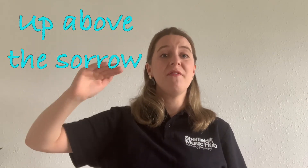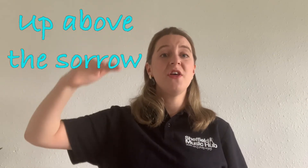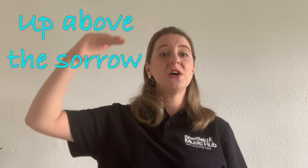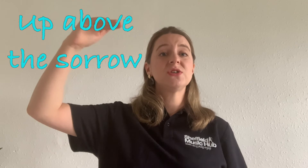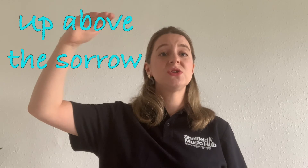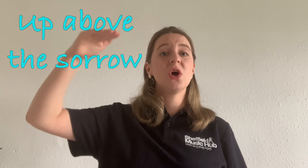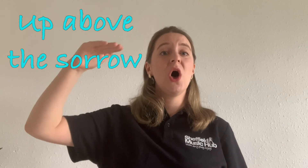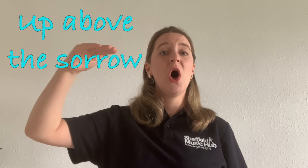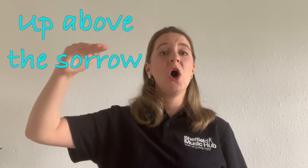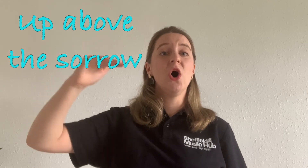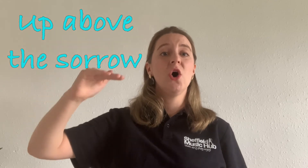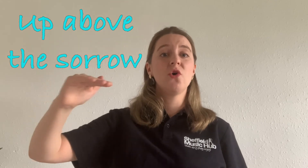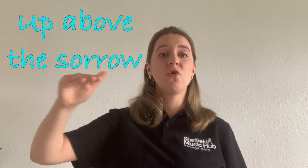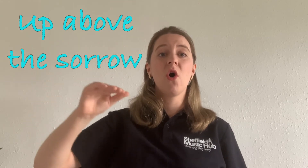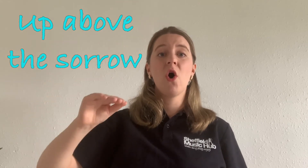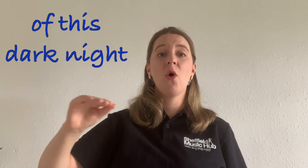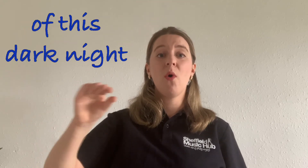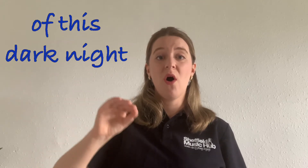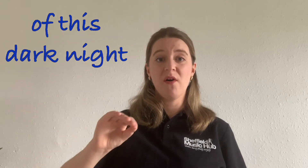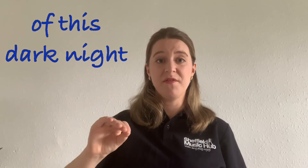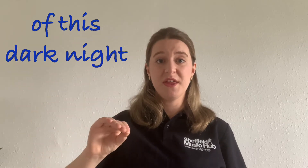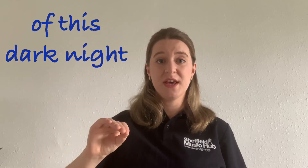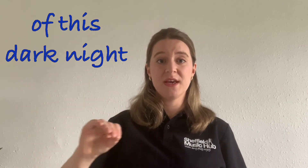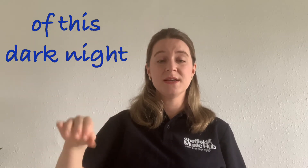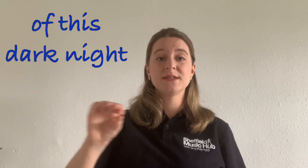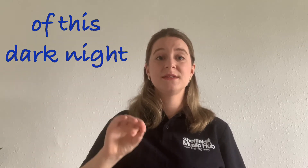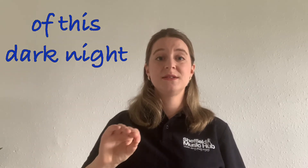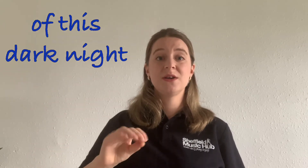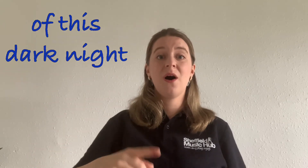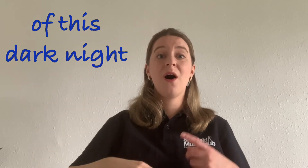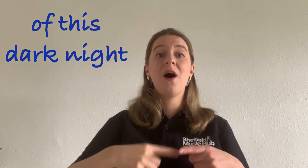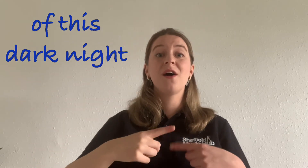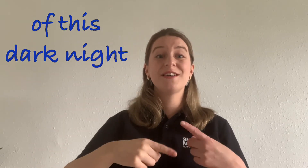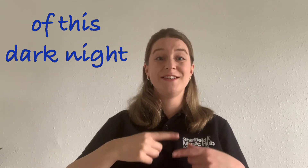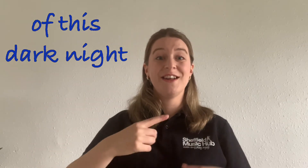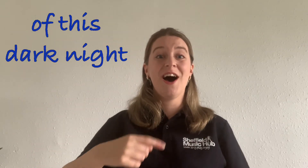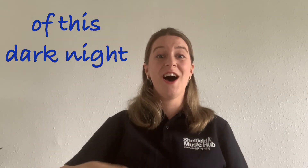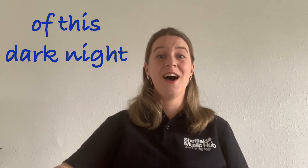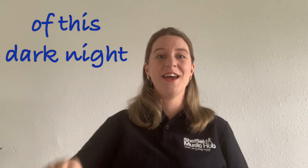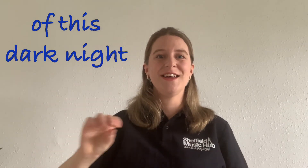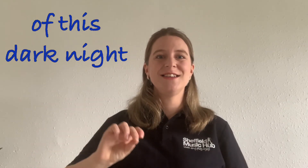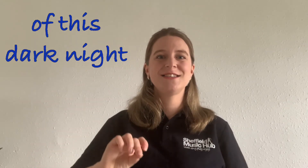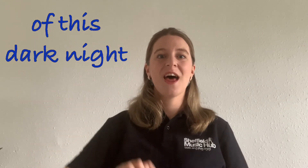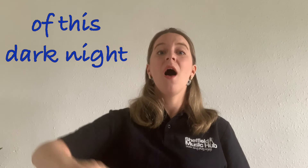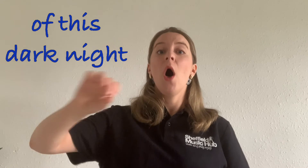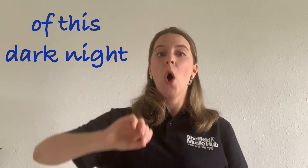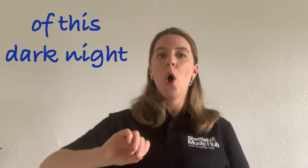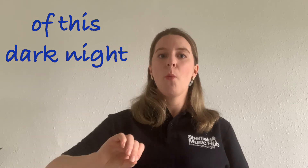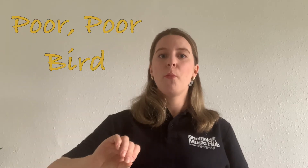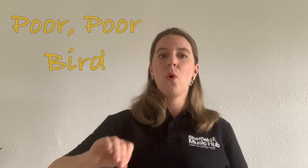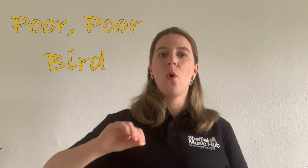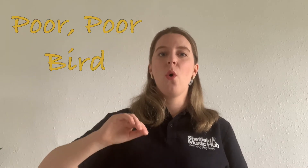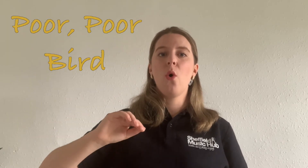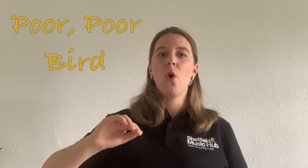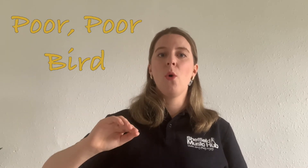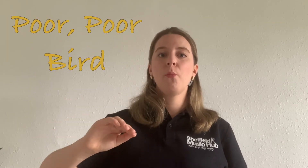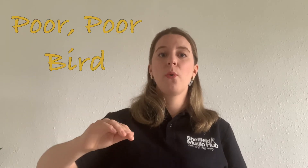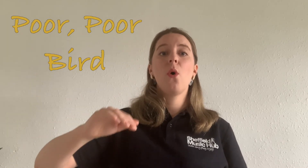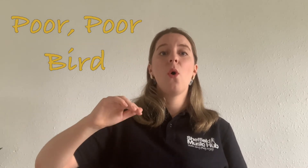the sorrow of this dark night. Poor,